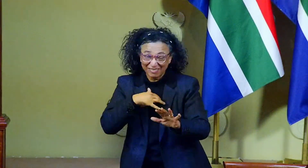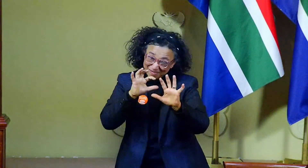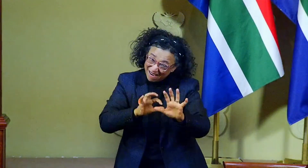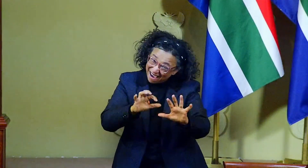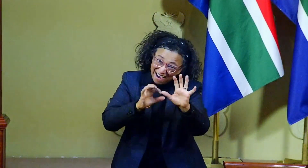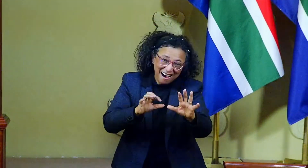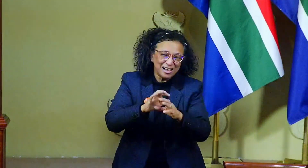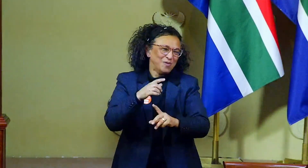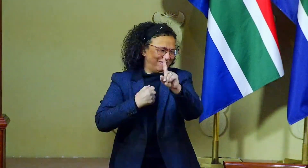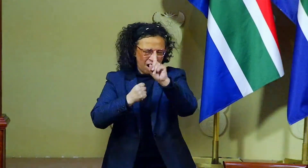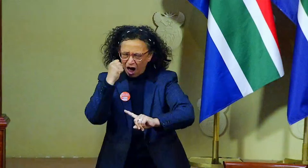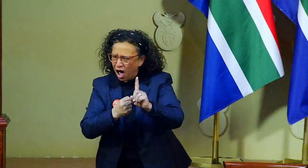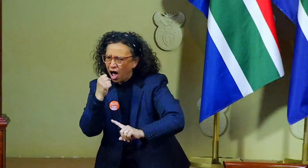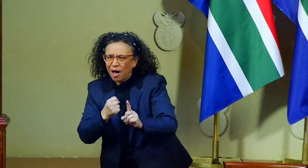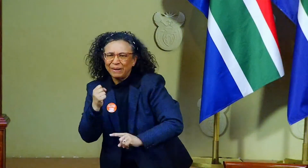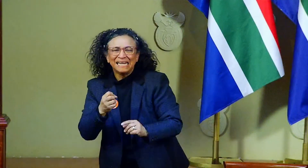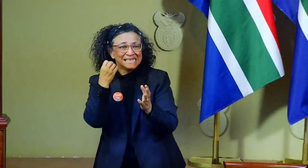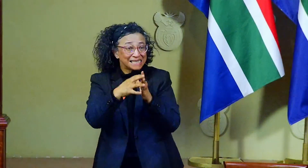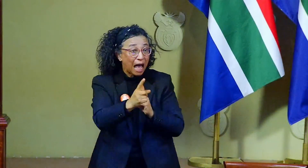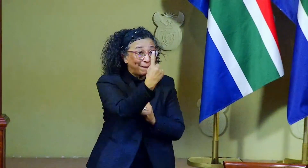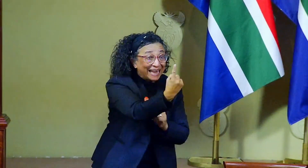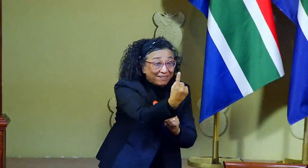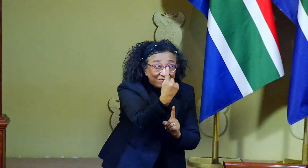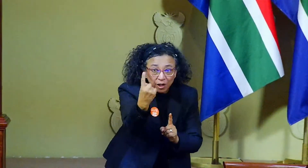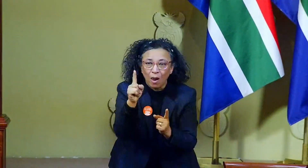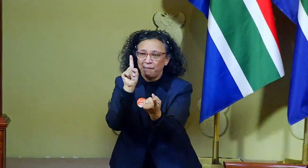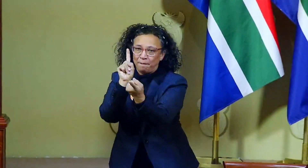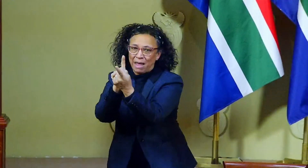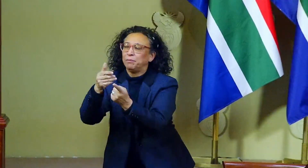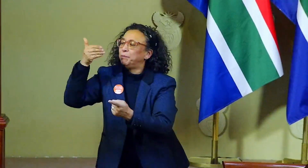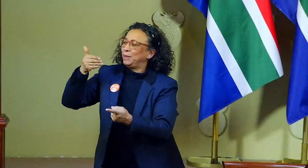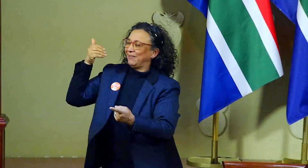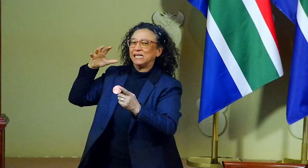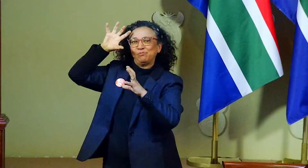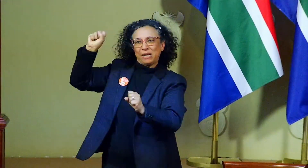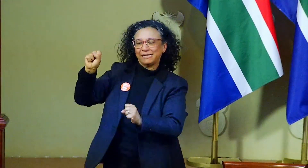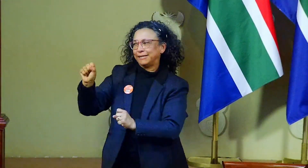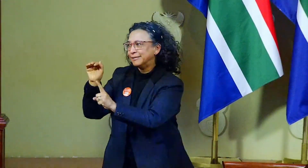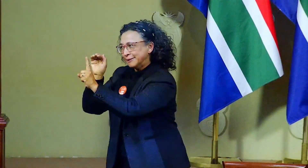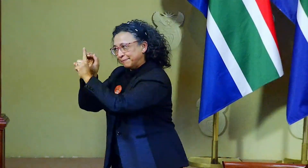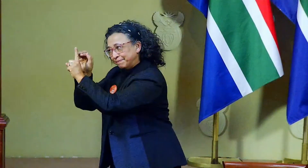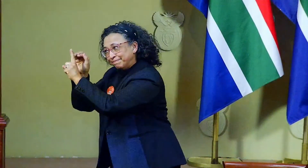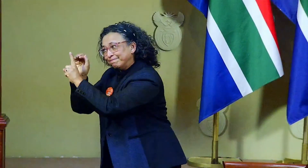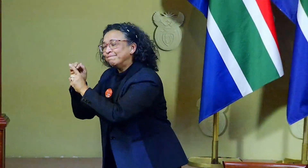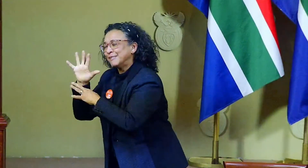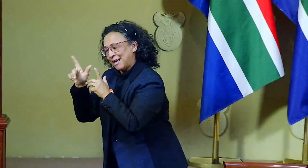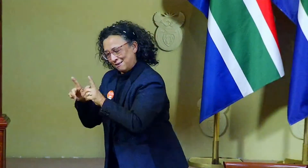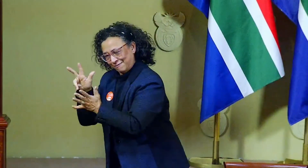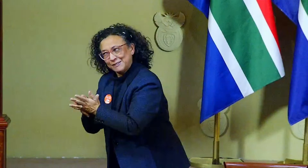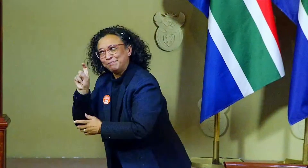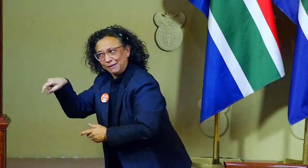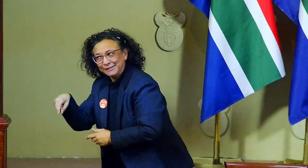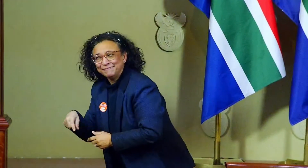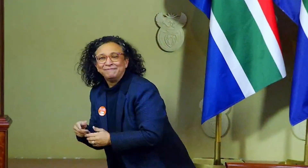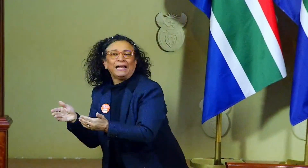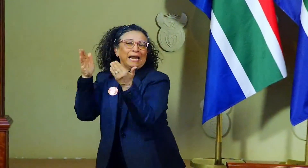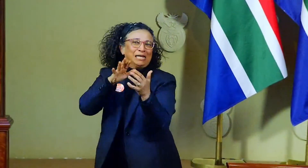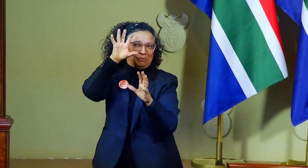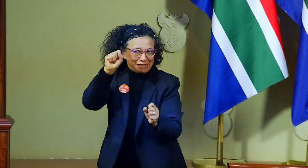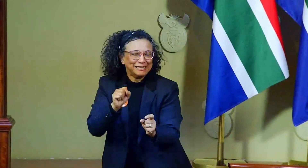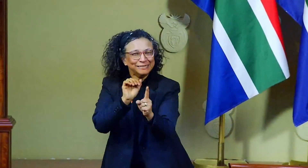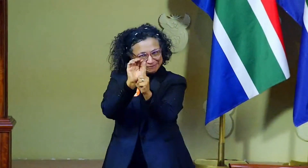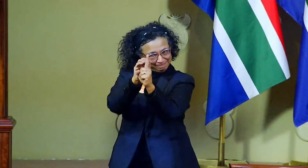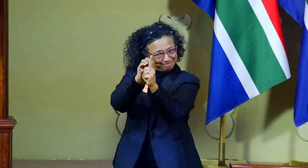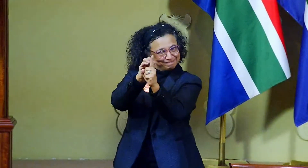Africa that have marched in all 9 provinces and lobbied, and individuals meeting with the